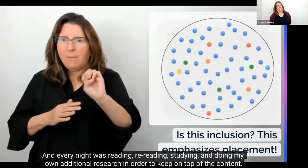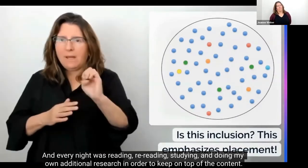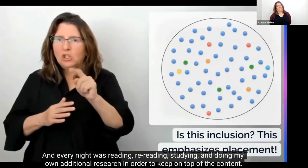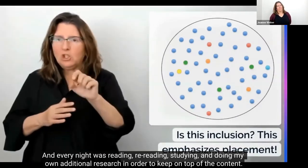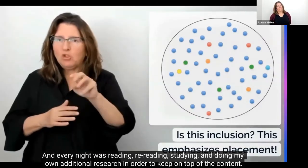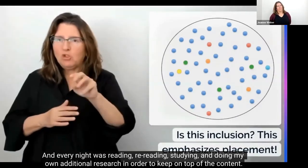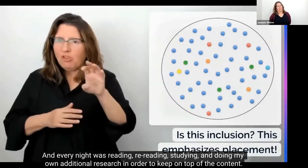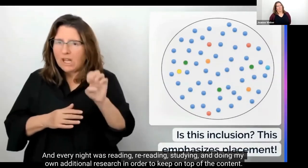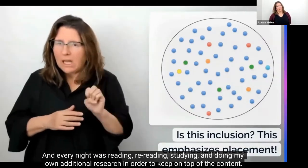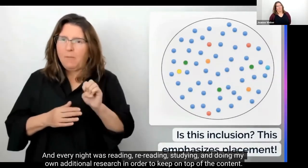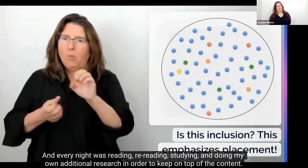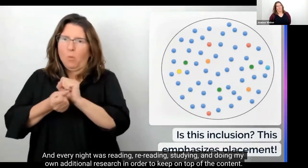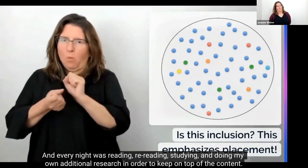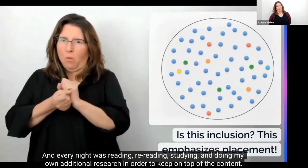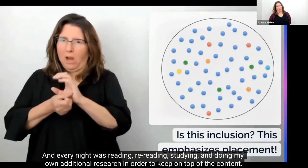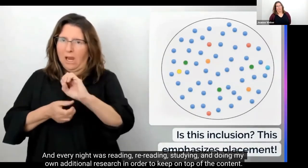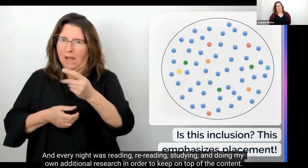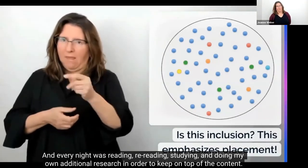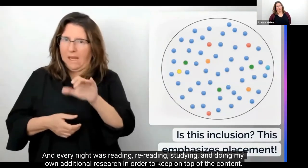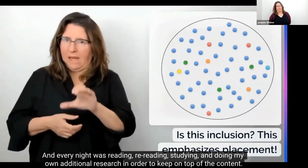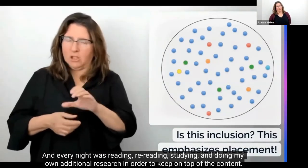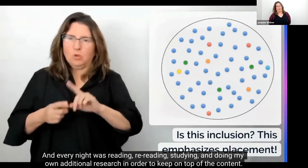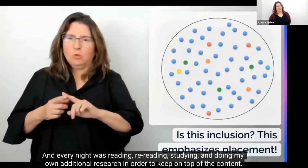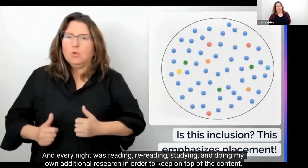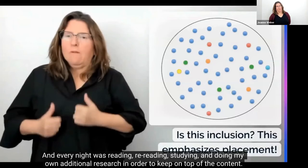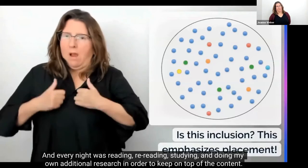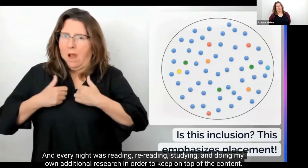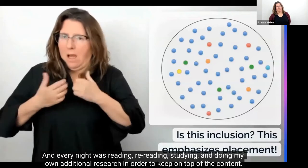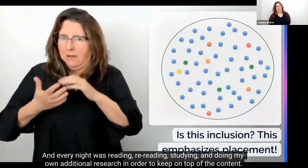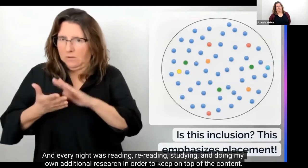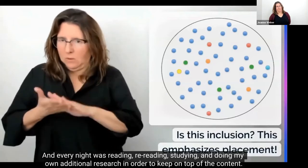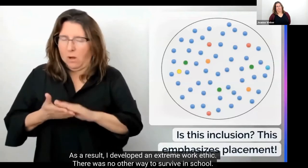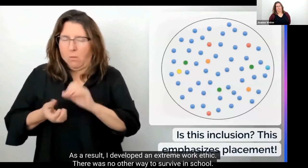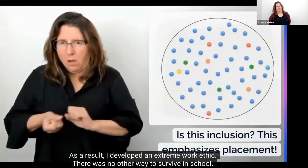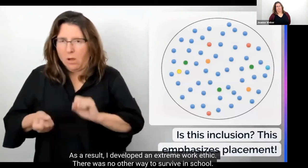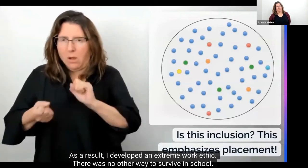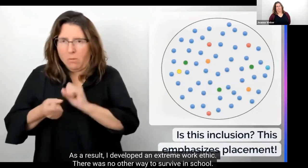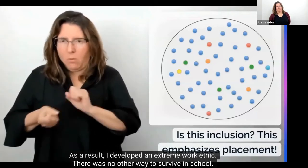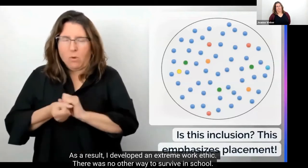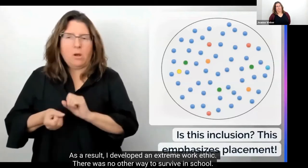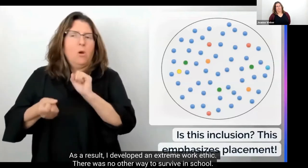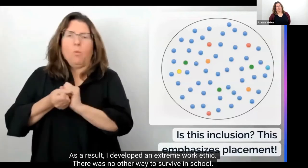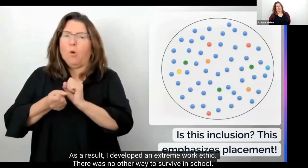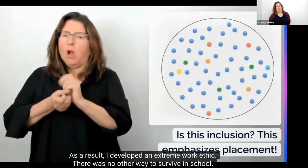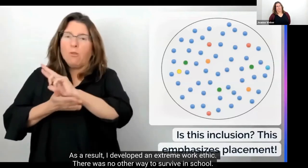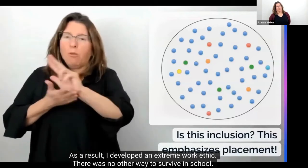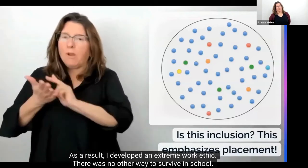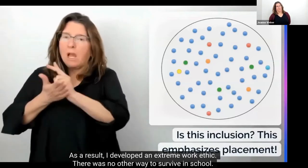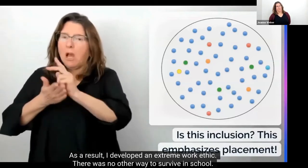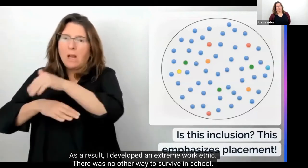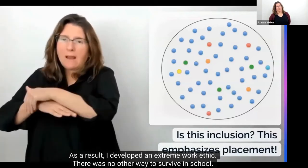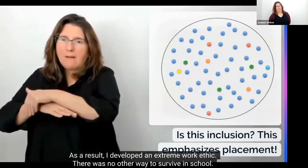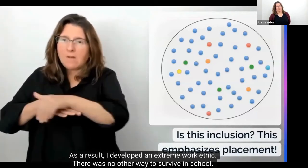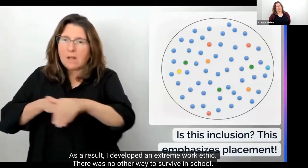own additional research in order to keep on top of the content. As a result, I developed an extreme